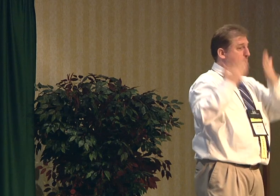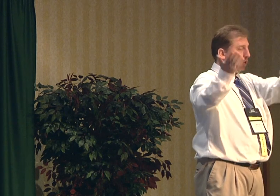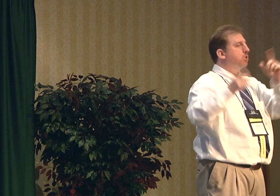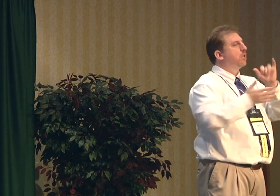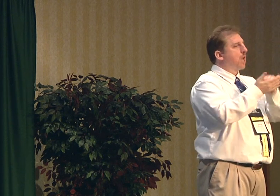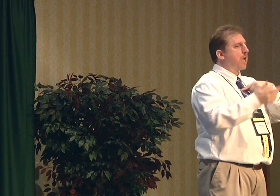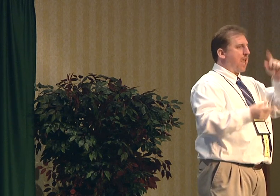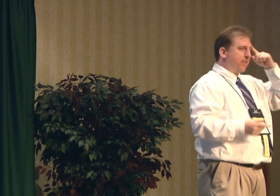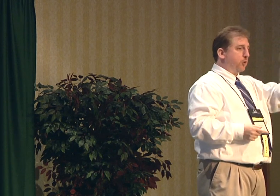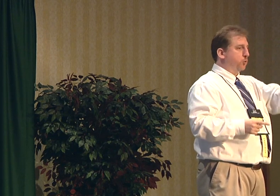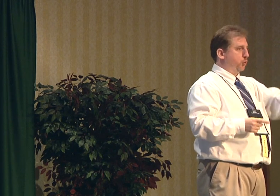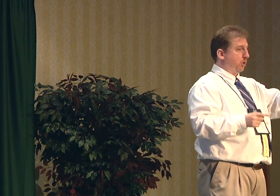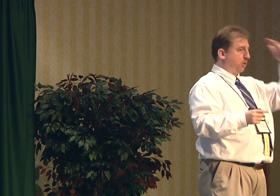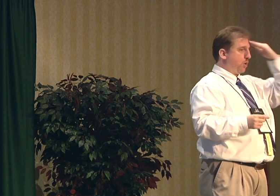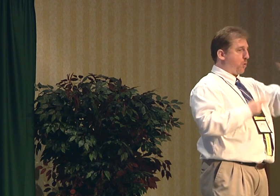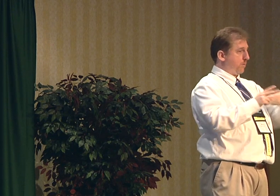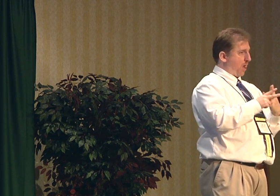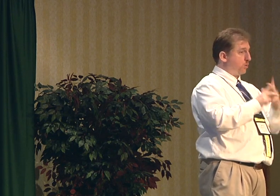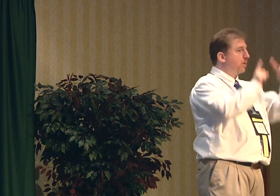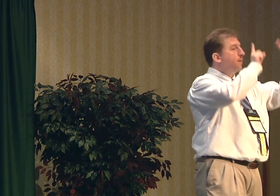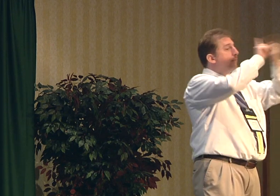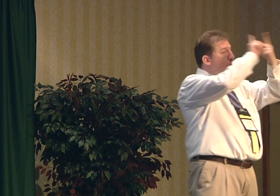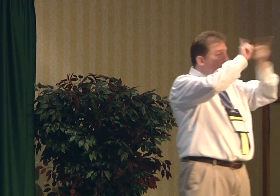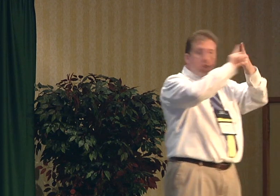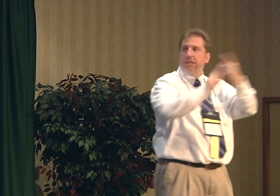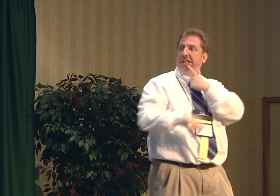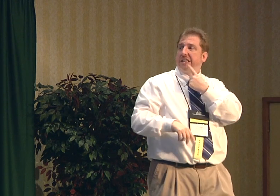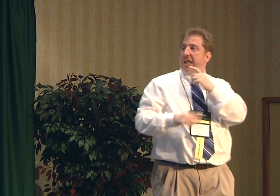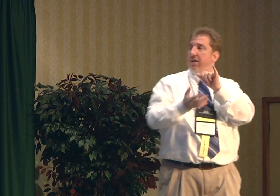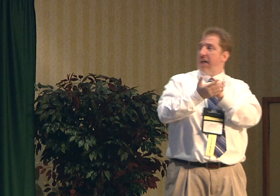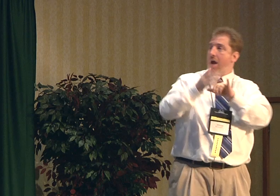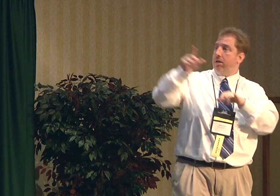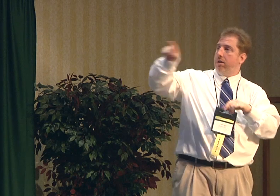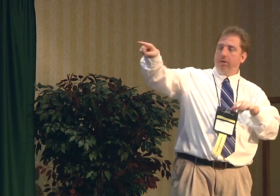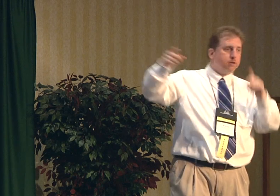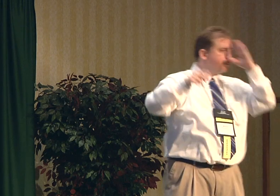So the researchers made two recommendations that I think you should know about. The first of which says that